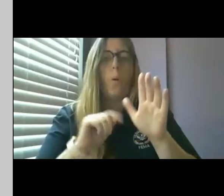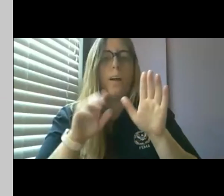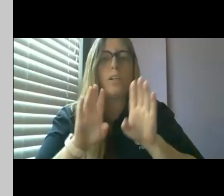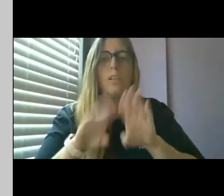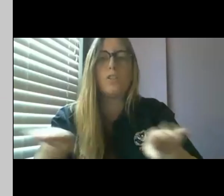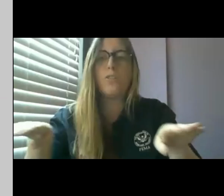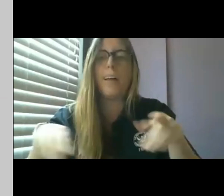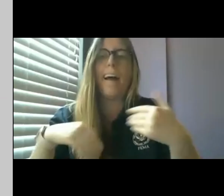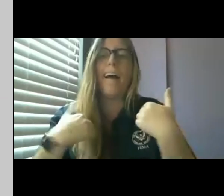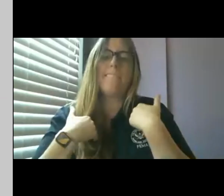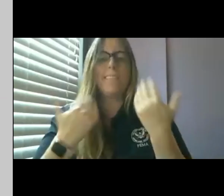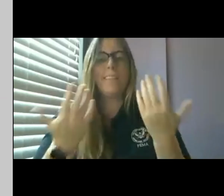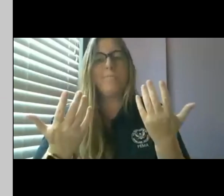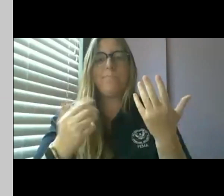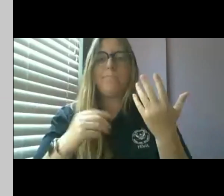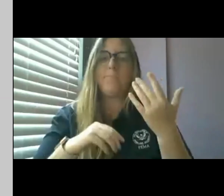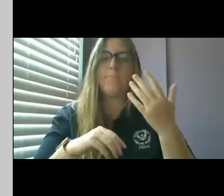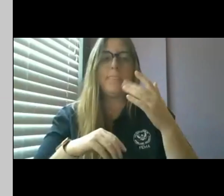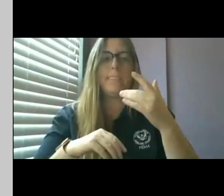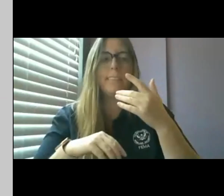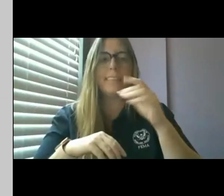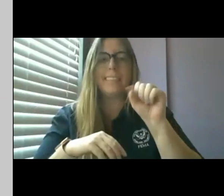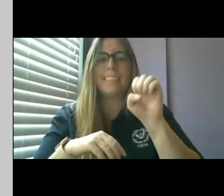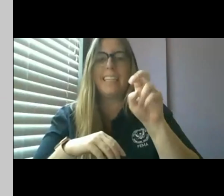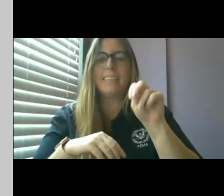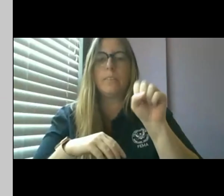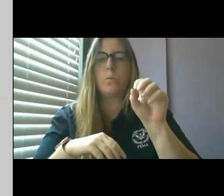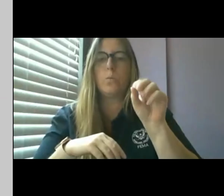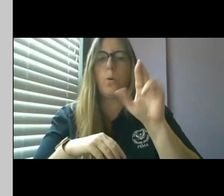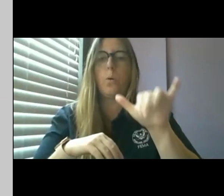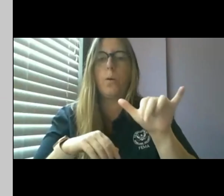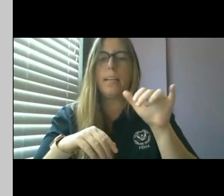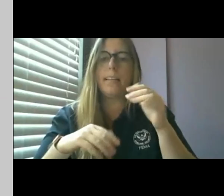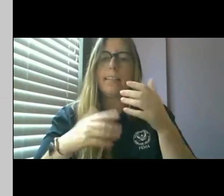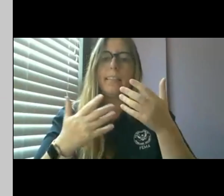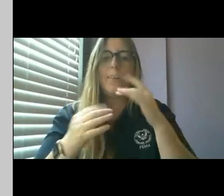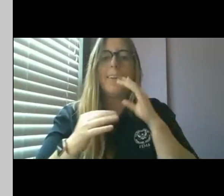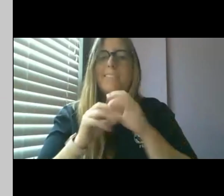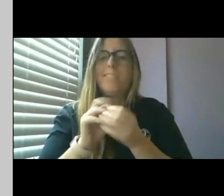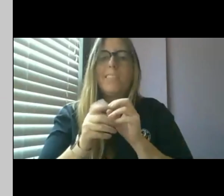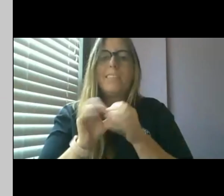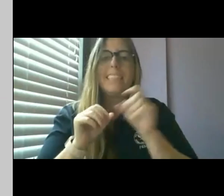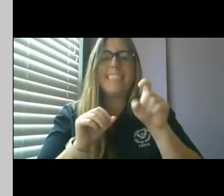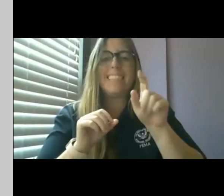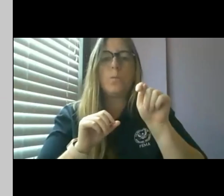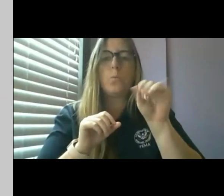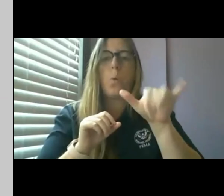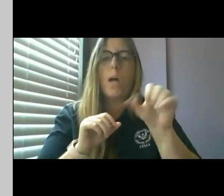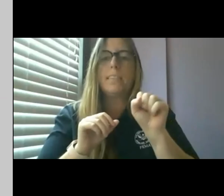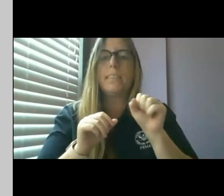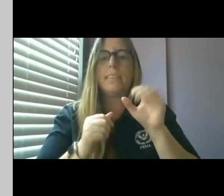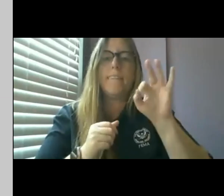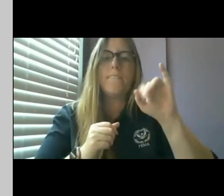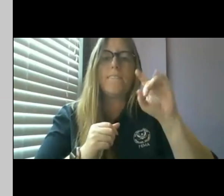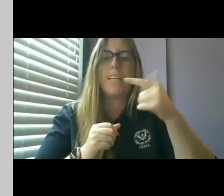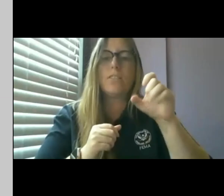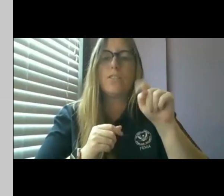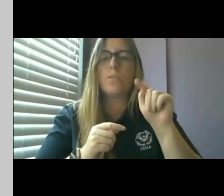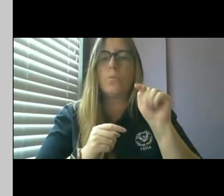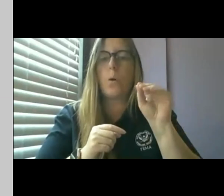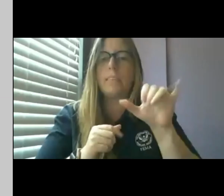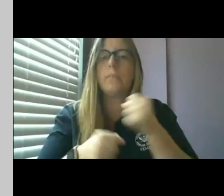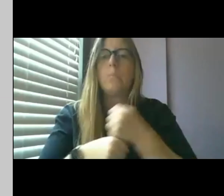So suppose, you know, you have children. Now children have some children have sensory needs. They